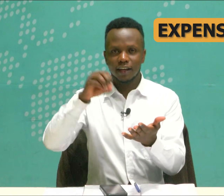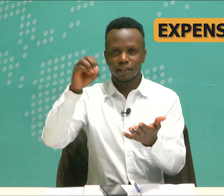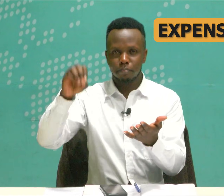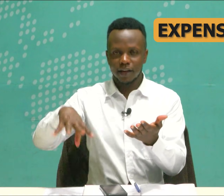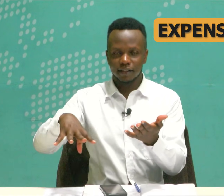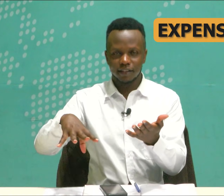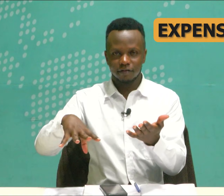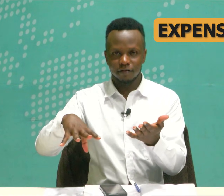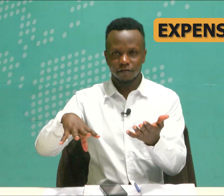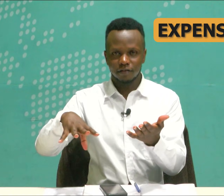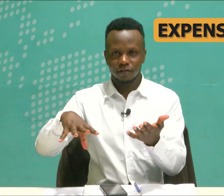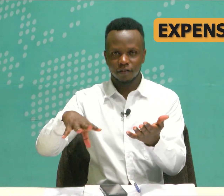expensive,